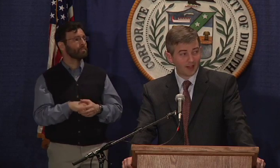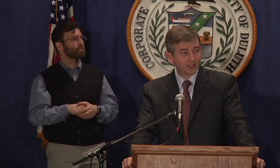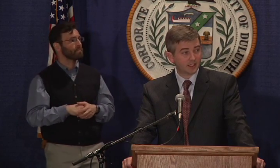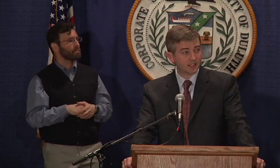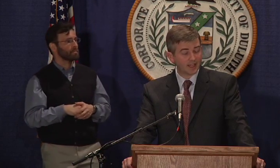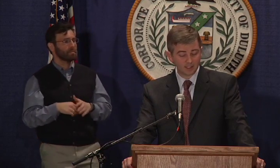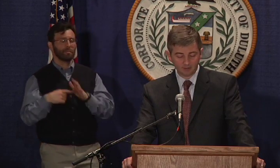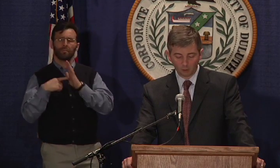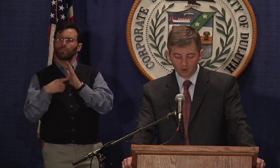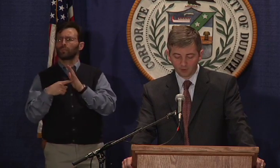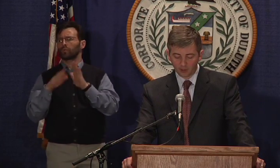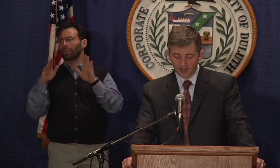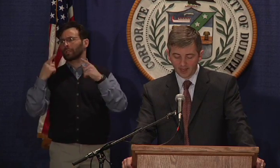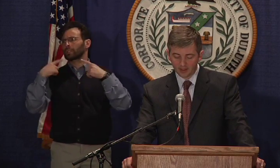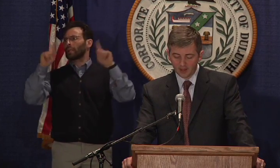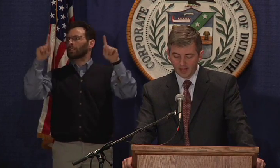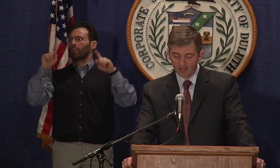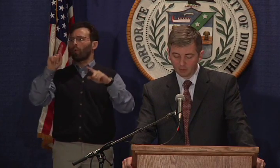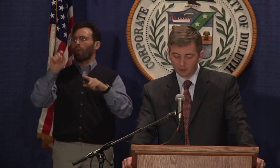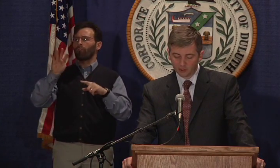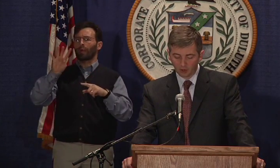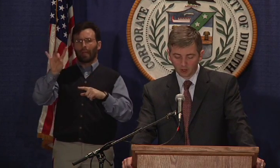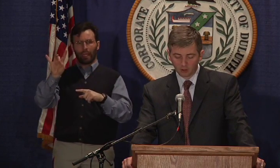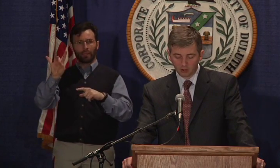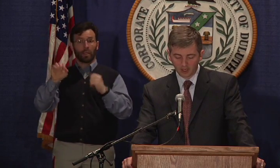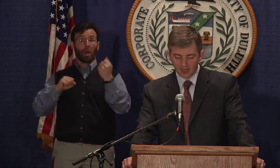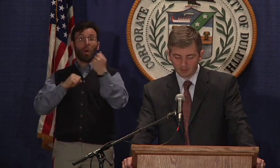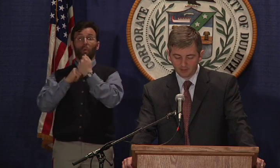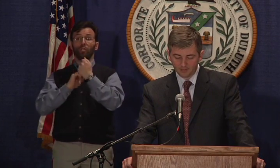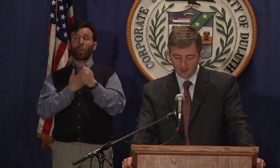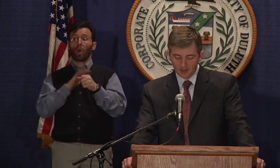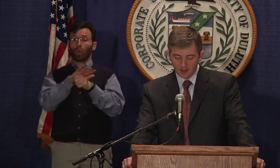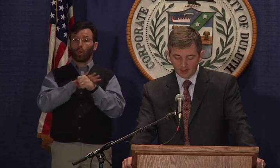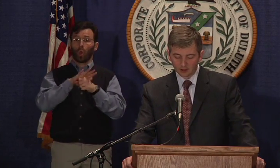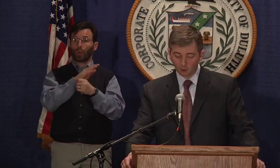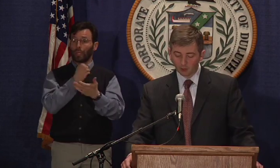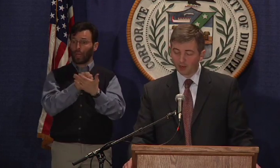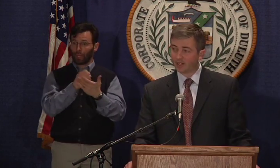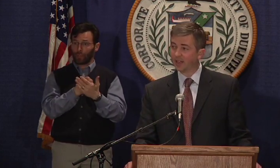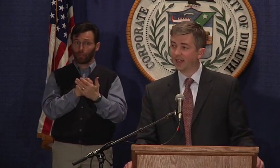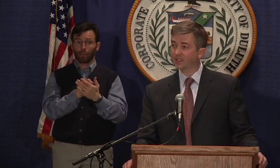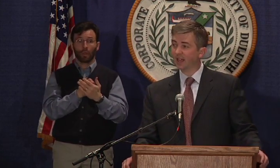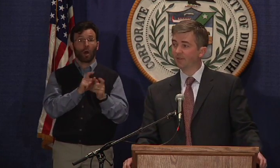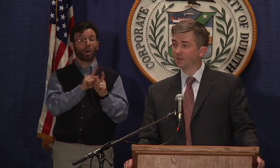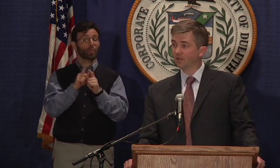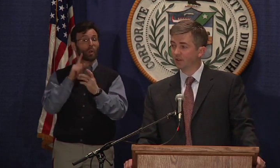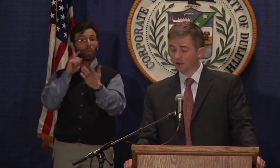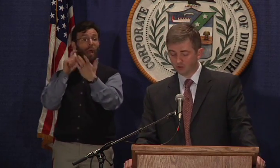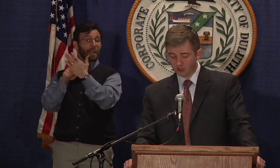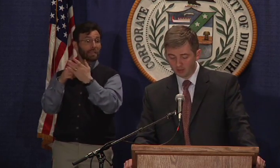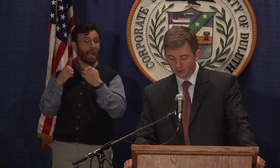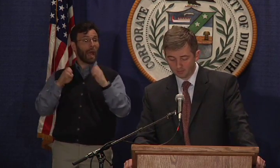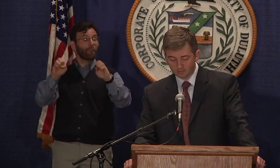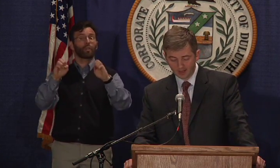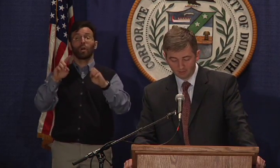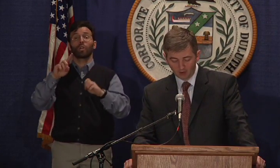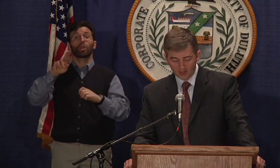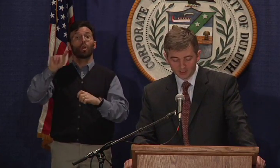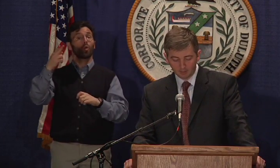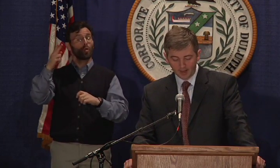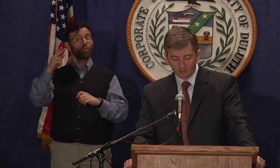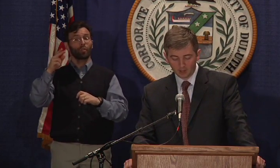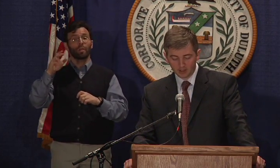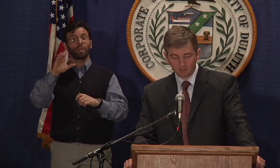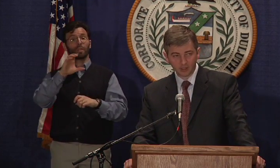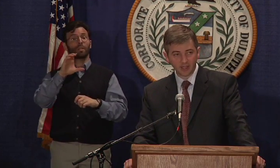of the tremendous success of the 148th and a boost to our local economy. I also want to recognize the efforts of the Duluth Chamber, Dave